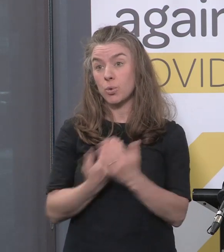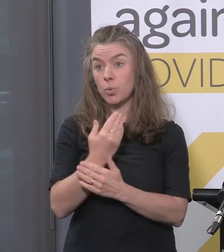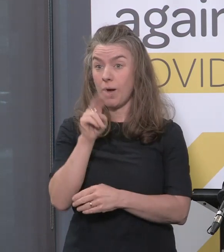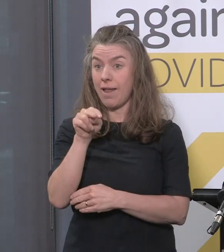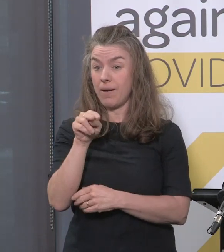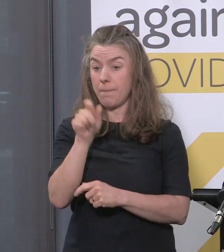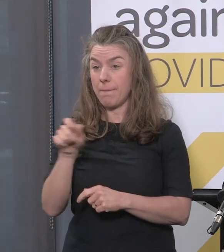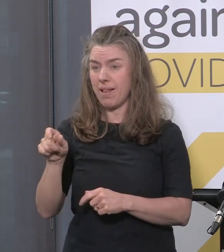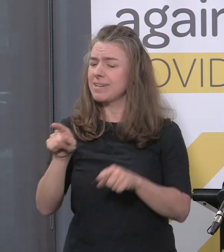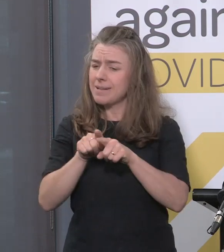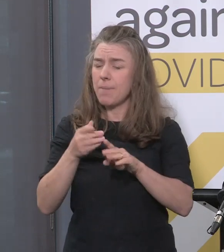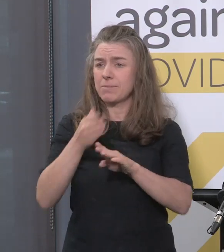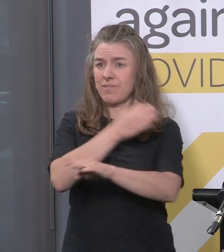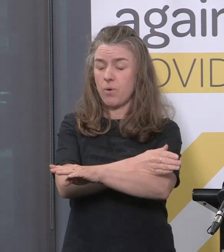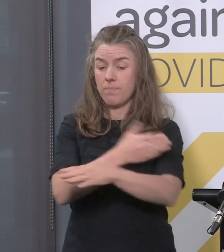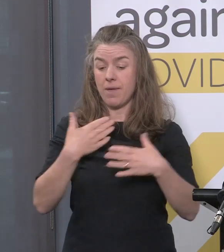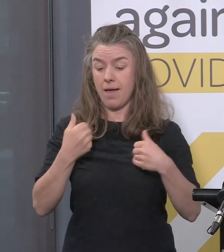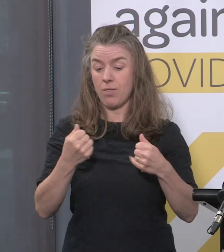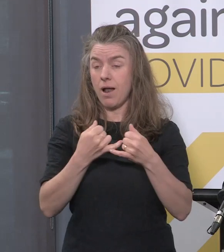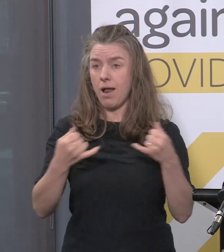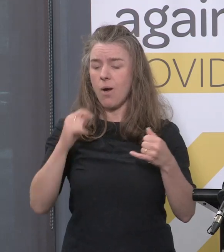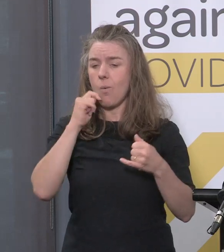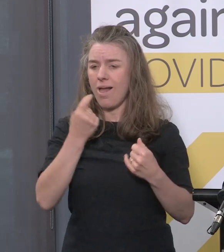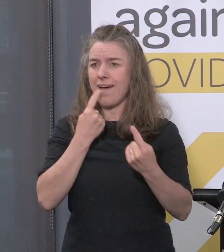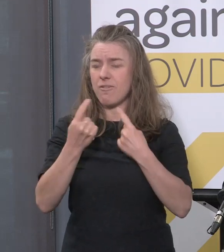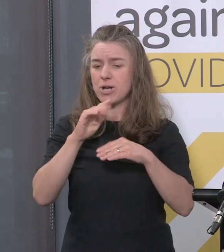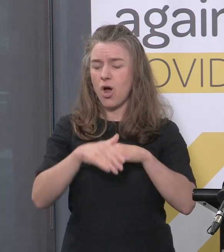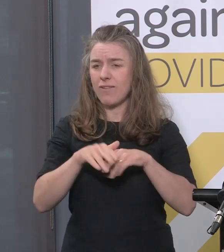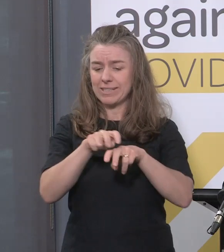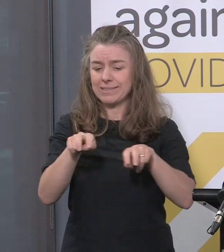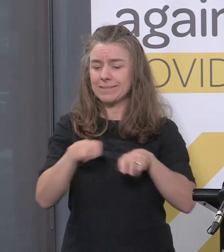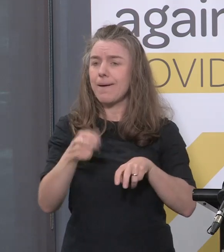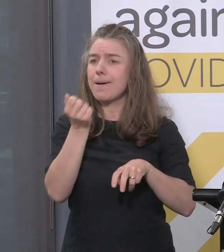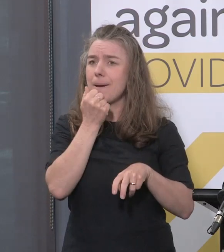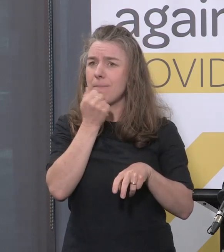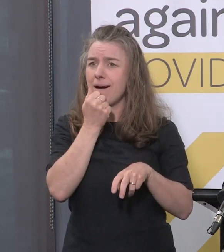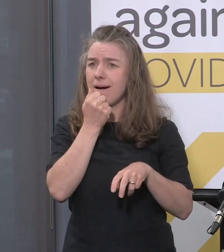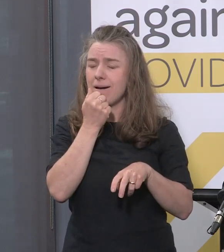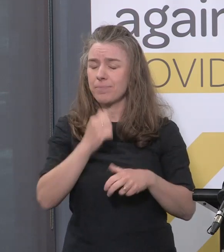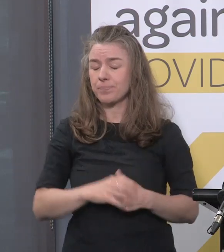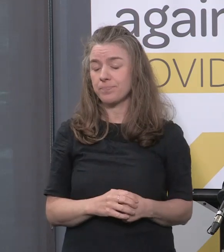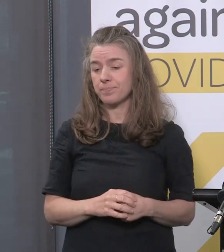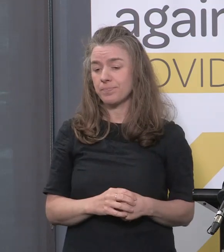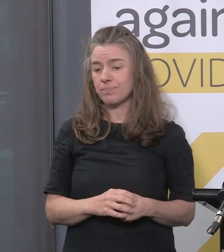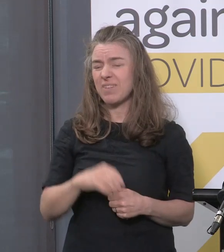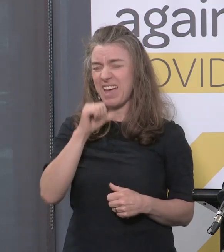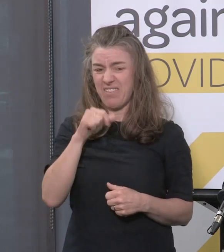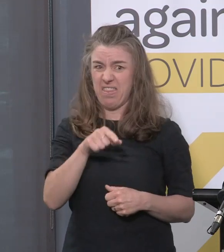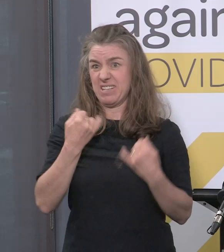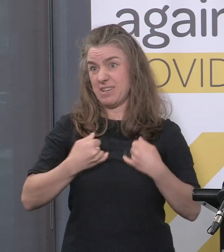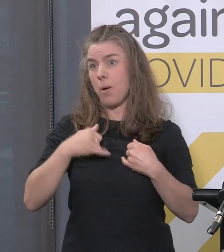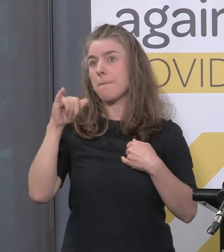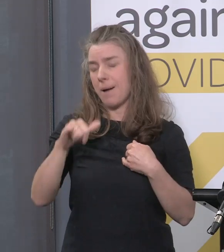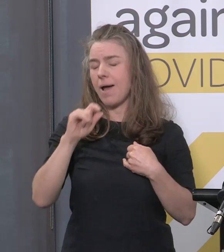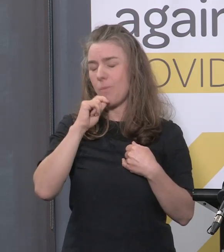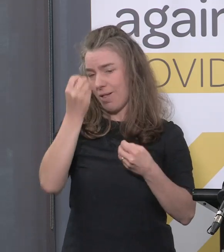cases, as in the past, Healthline will have details of the seat numbers of any relevant flights and will soon be able to advise